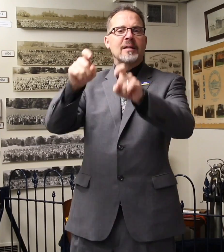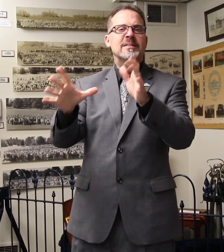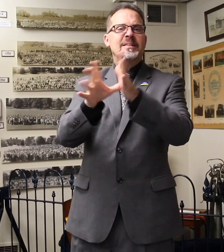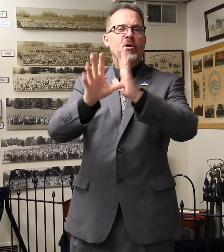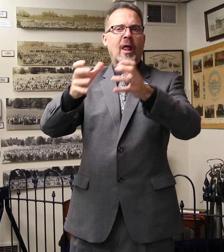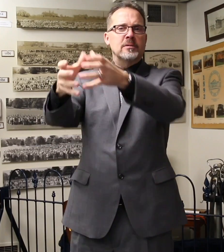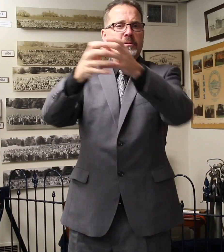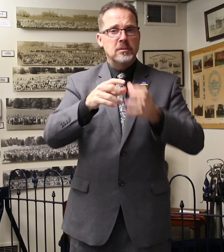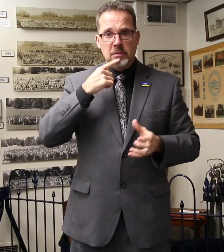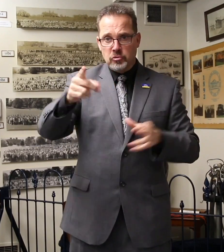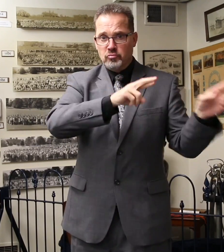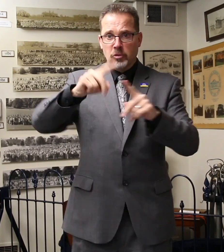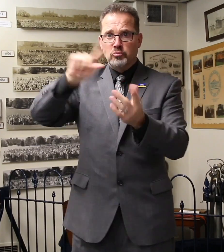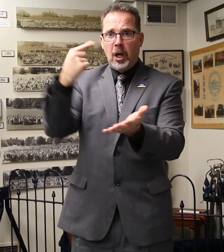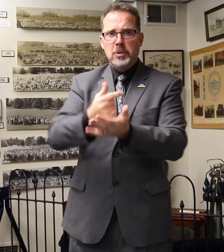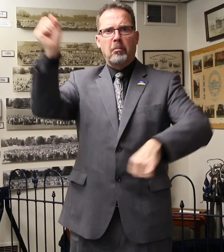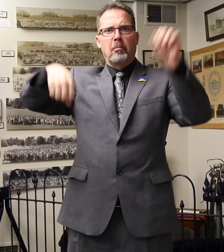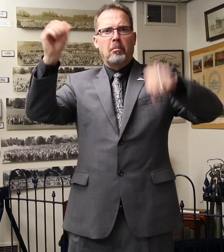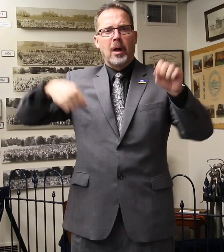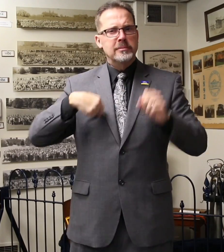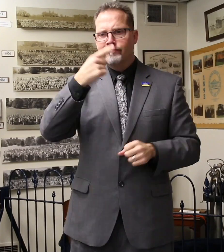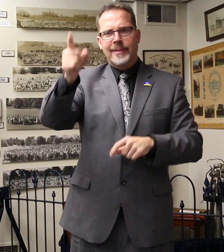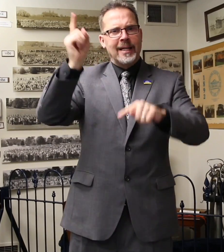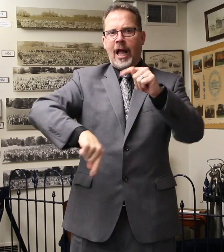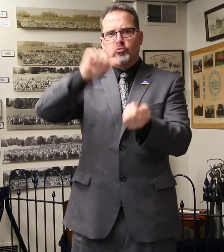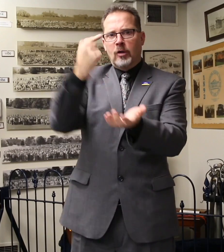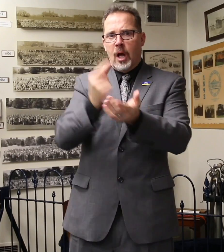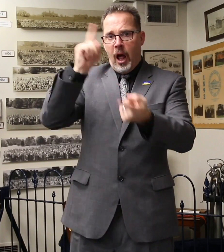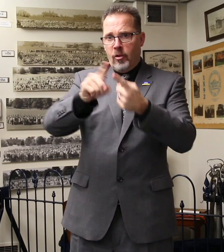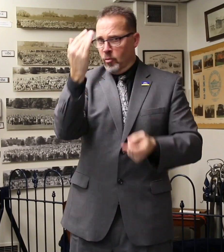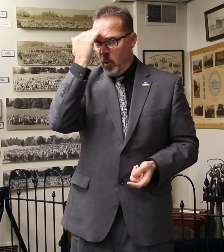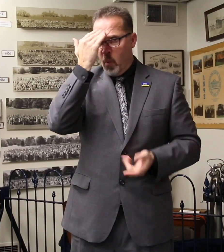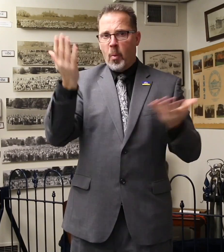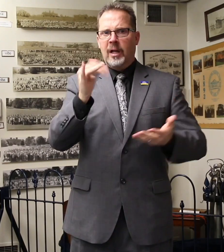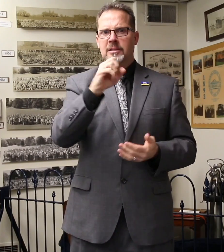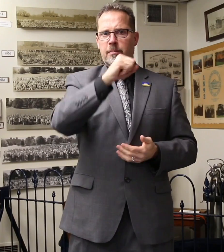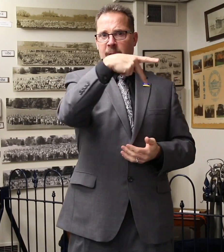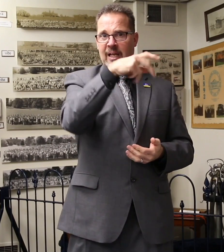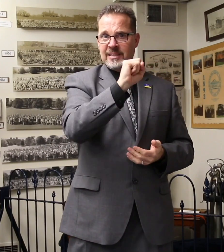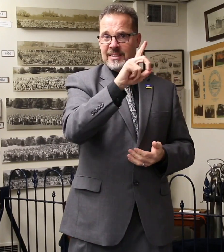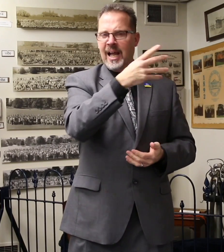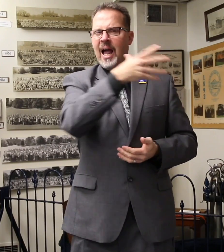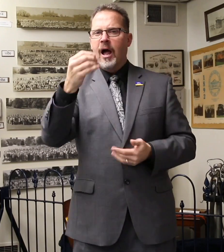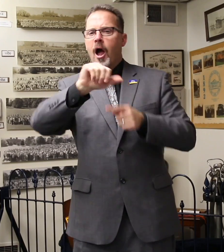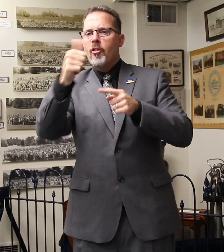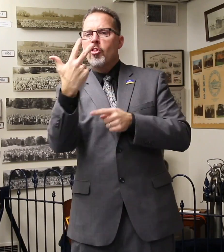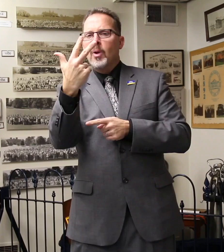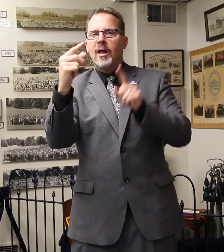I asked the seniors yesterday at the event for back to school if they knew what PSD stood for, as well as